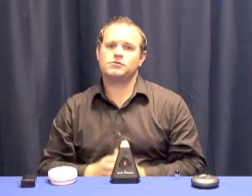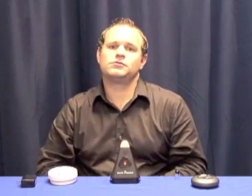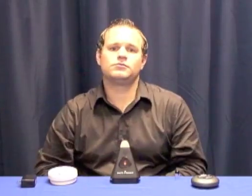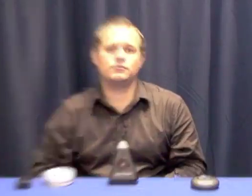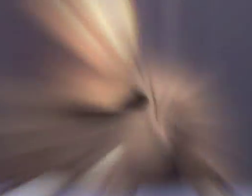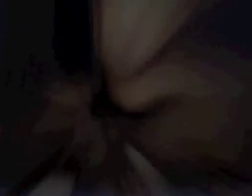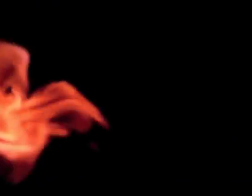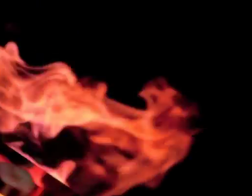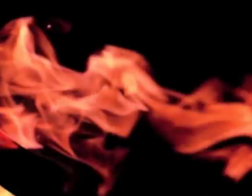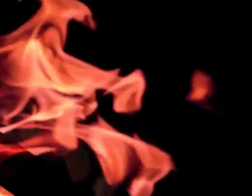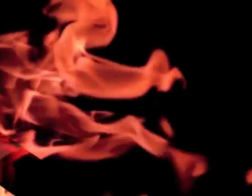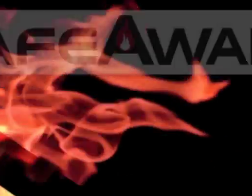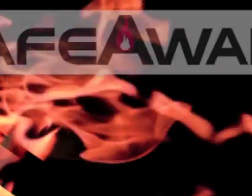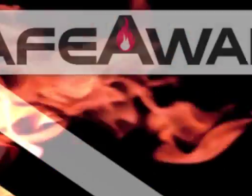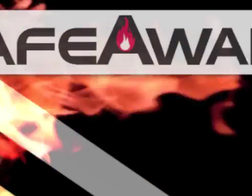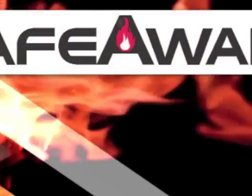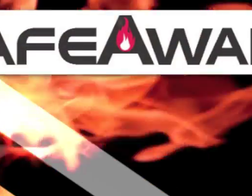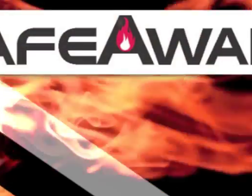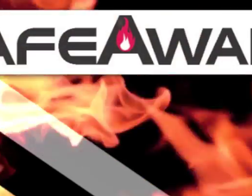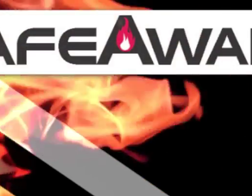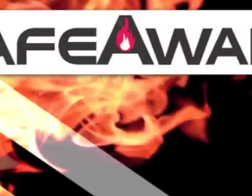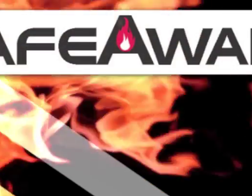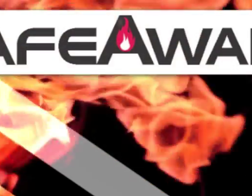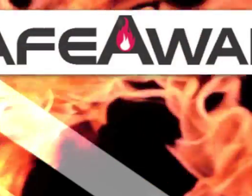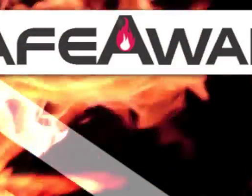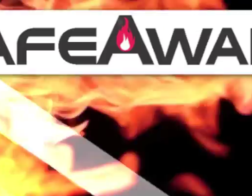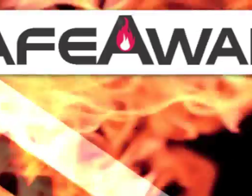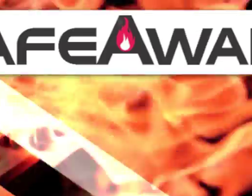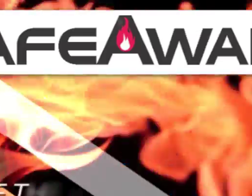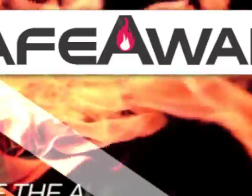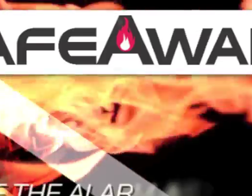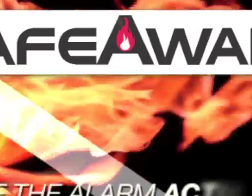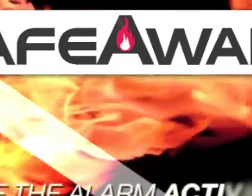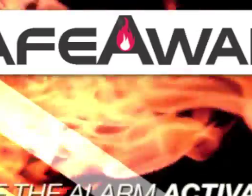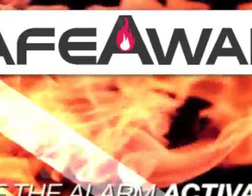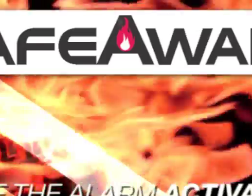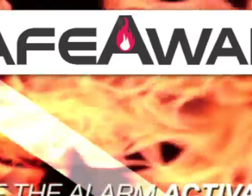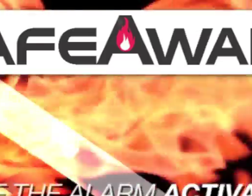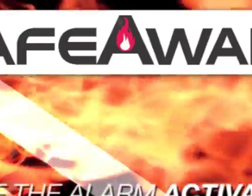www.safeawake.com for contact information to report the problem and to learn how to return the unit.